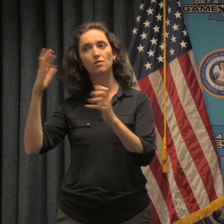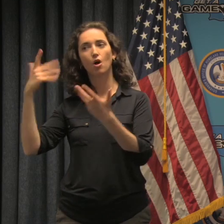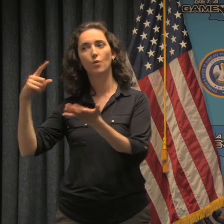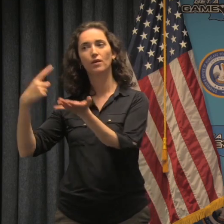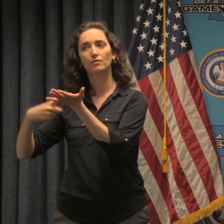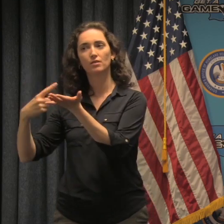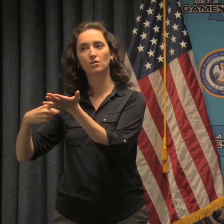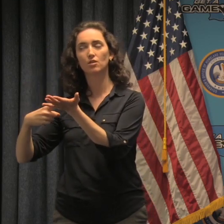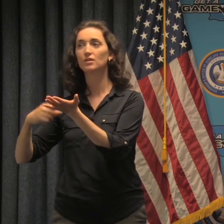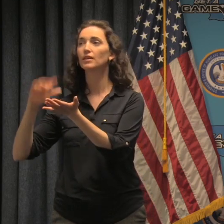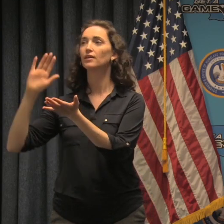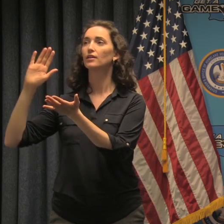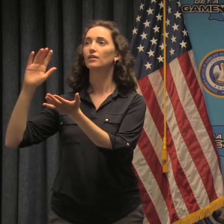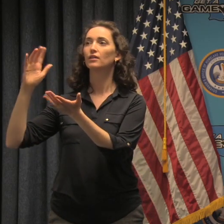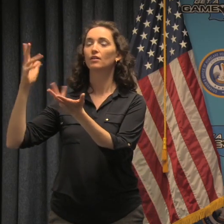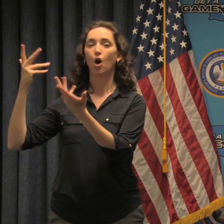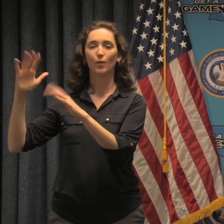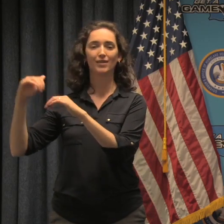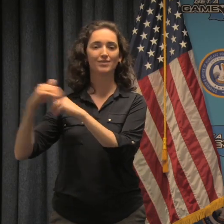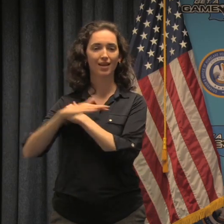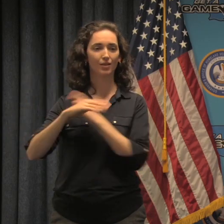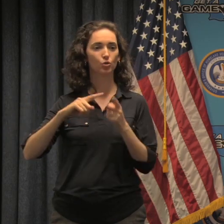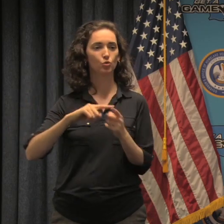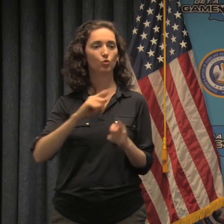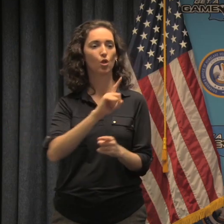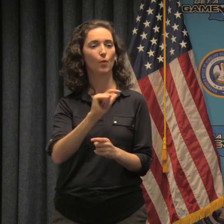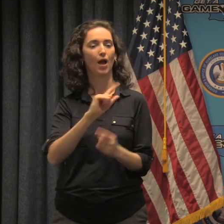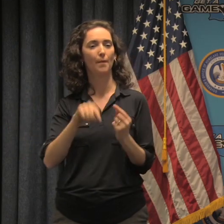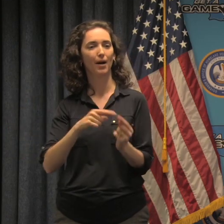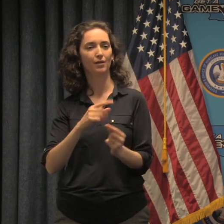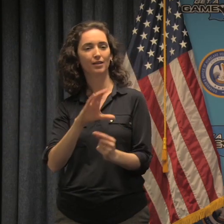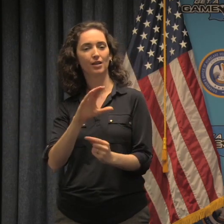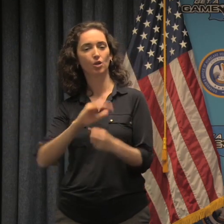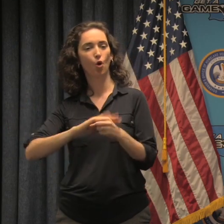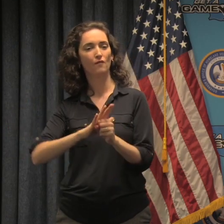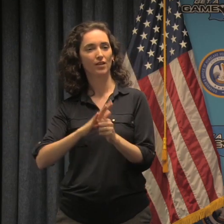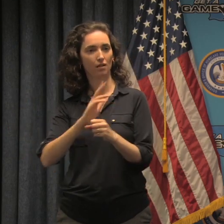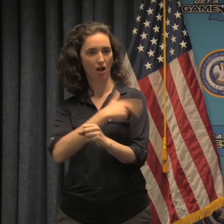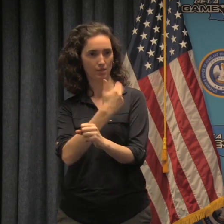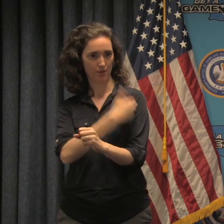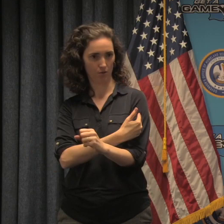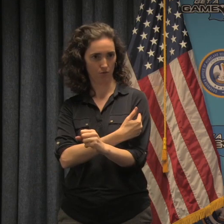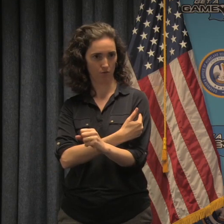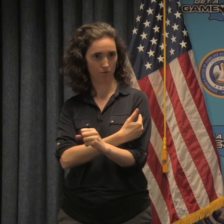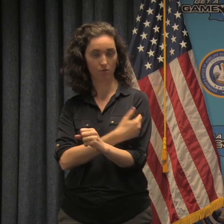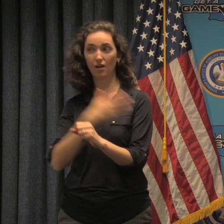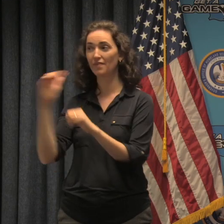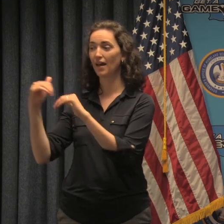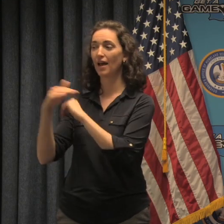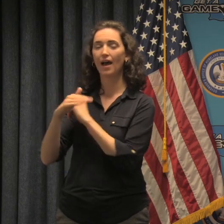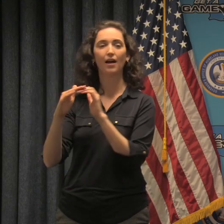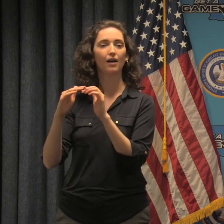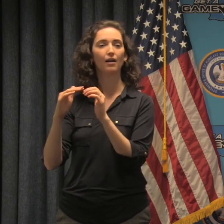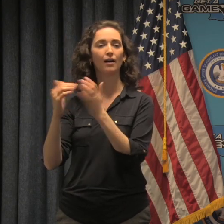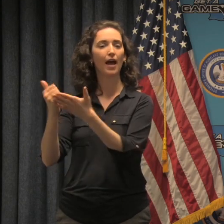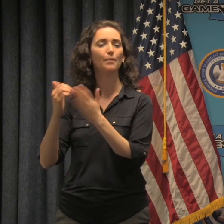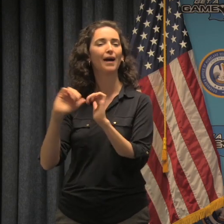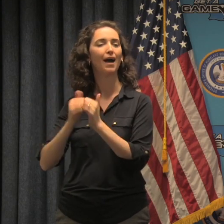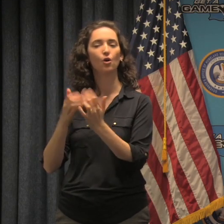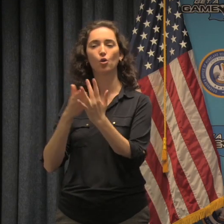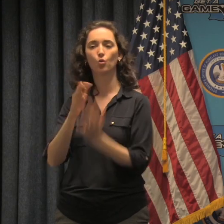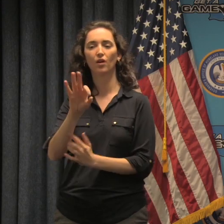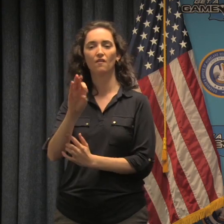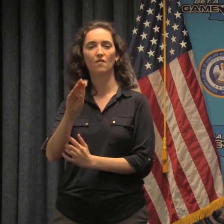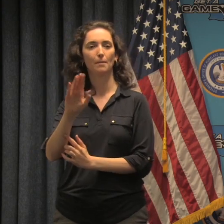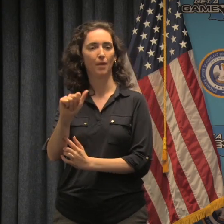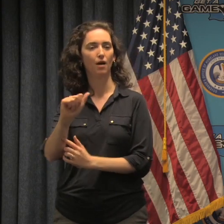sent to Louisiana with respect to the COVID hospitals. And so that assistance right now is through FEMA. We're setting up the